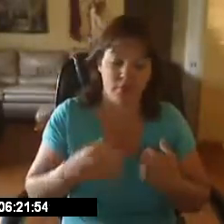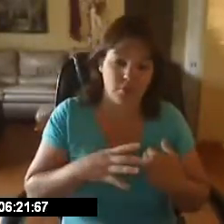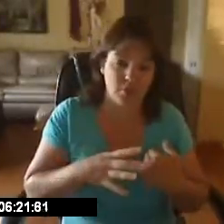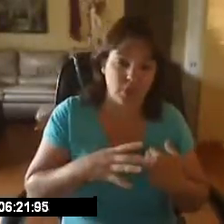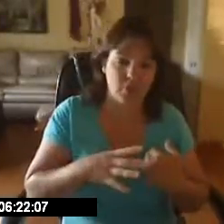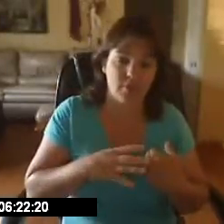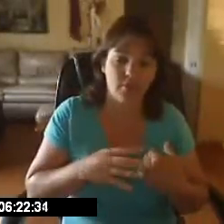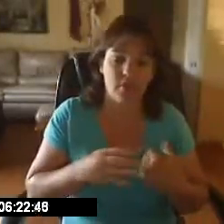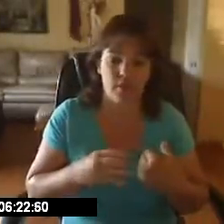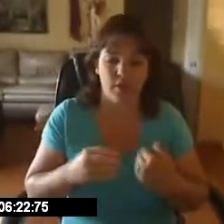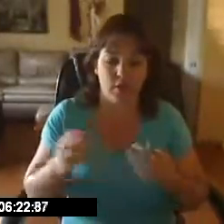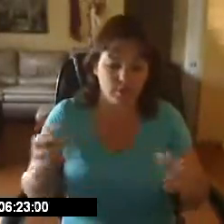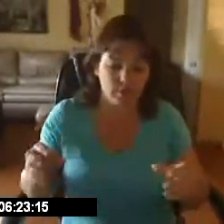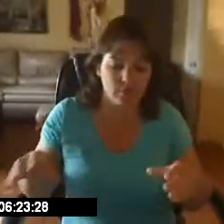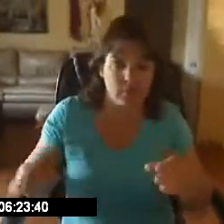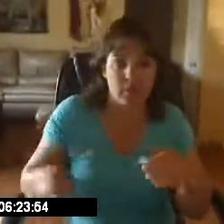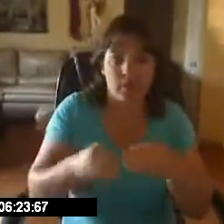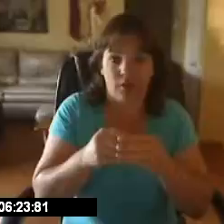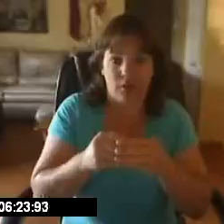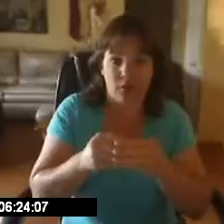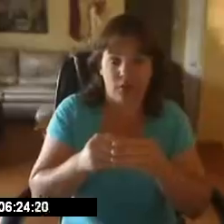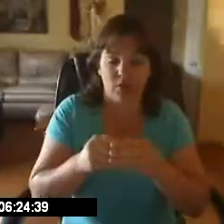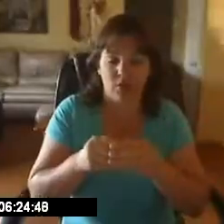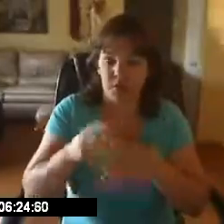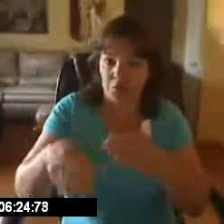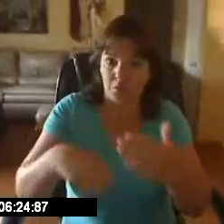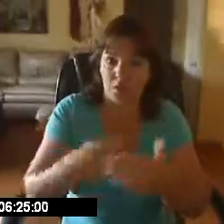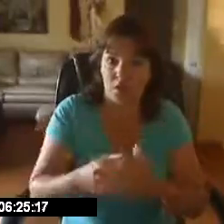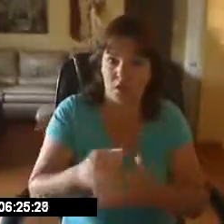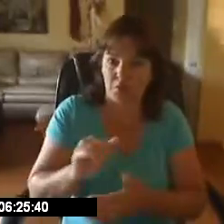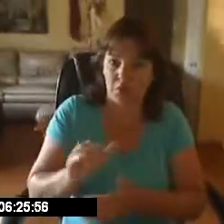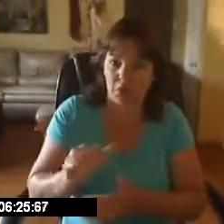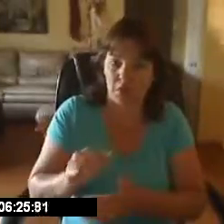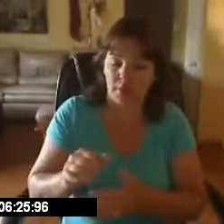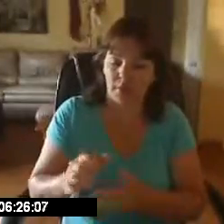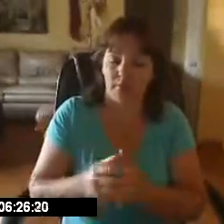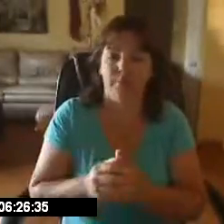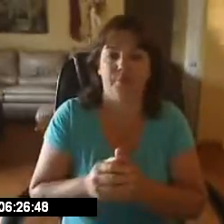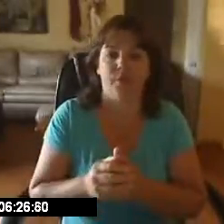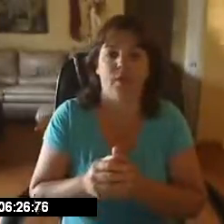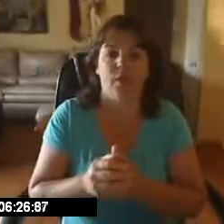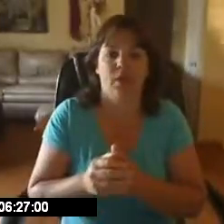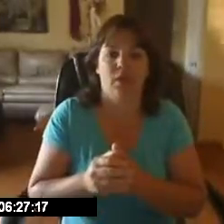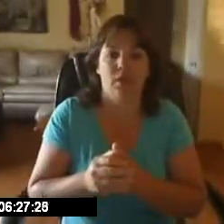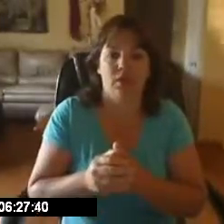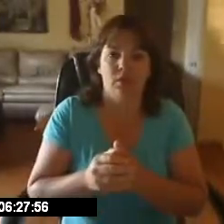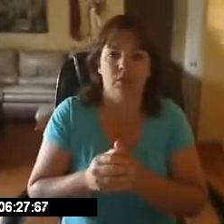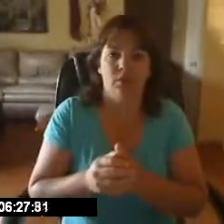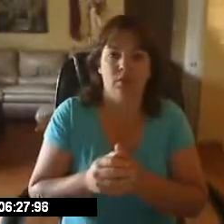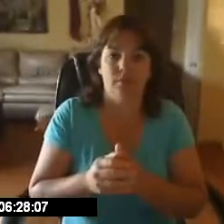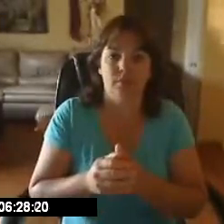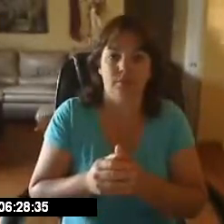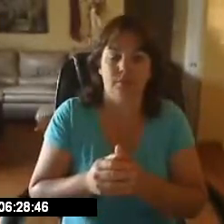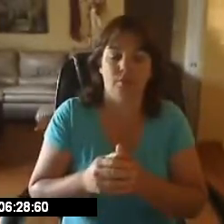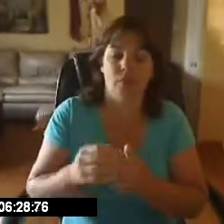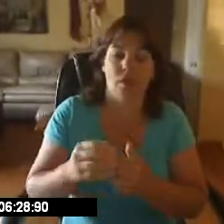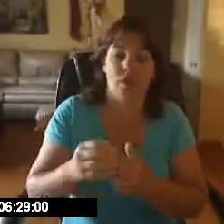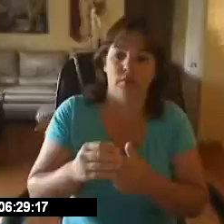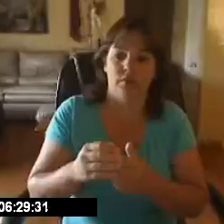you learned from the EIPA test, all the things that they evaluate, I'm sure you'll do very well on the the